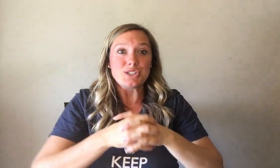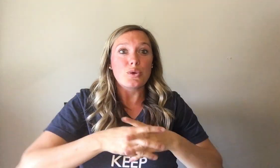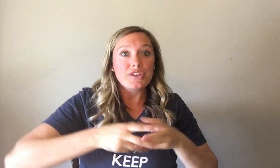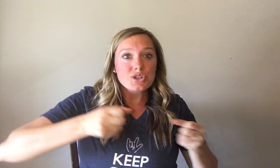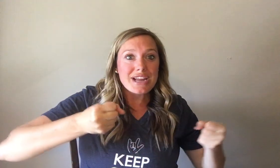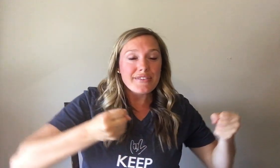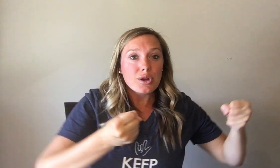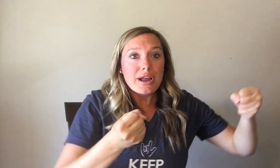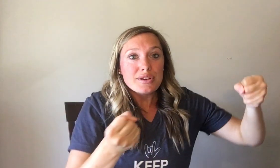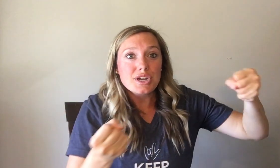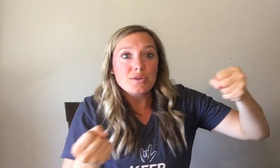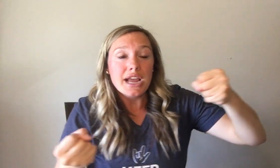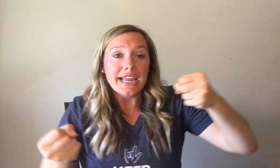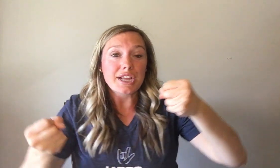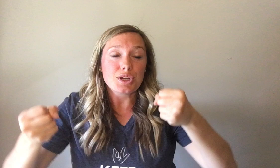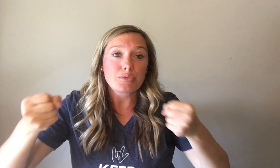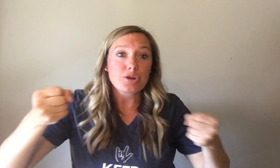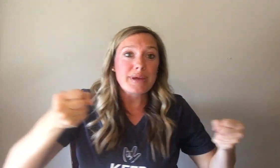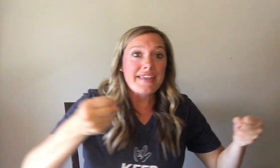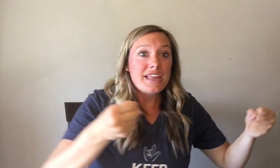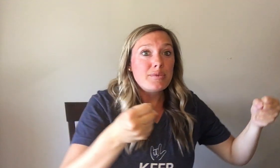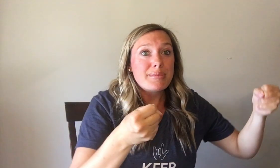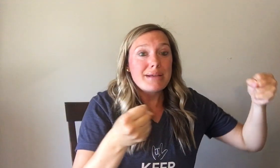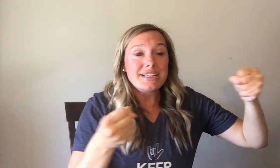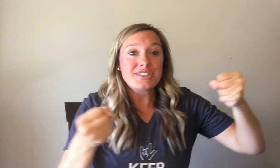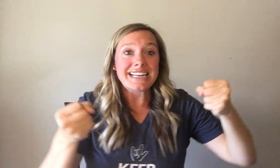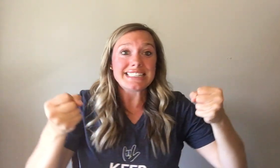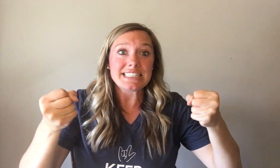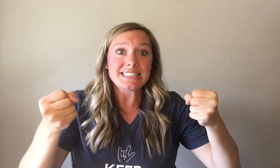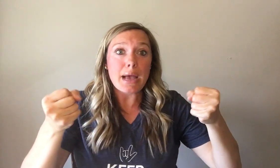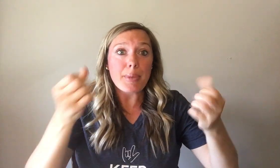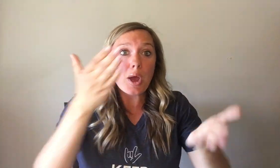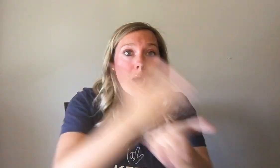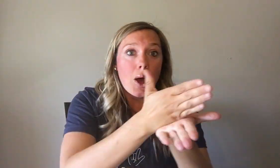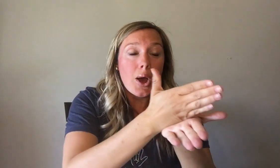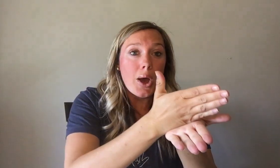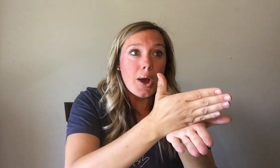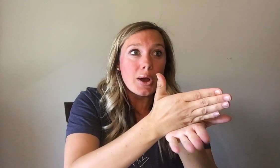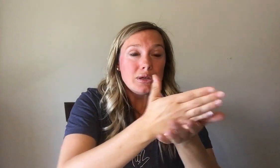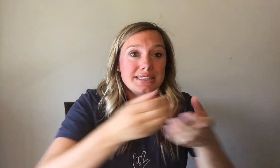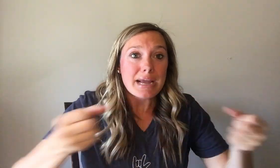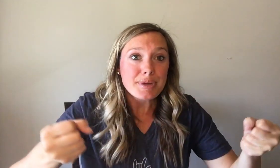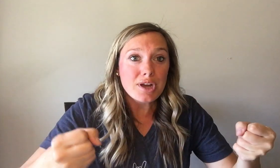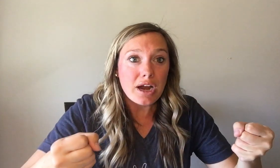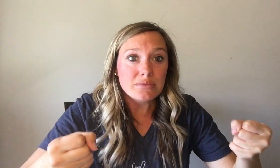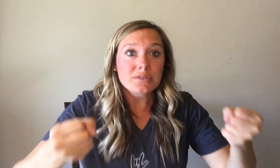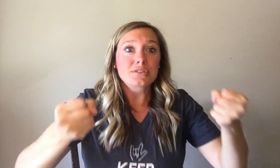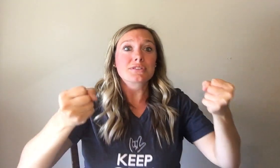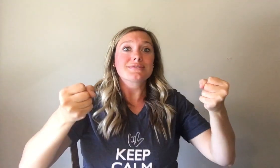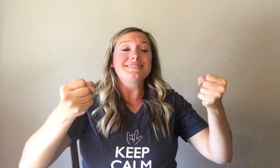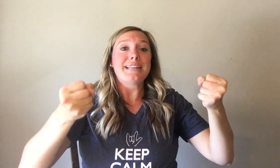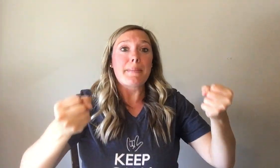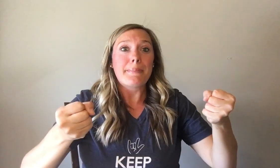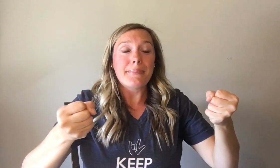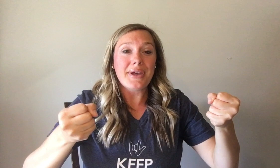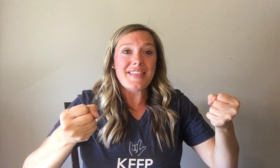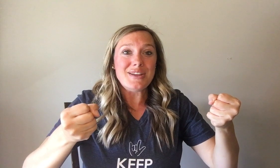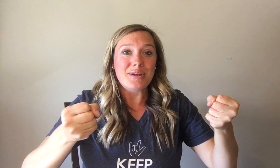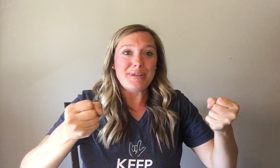if you're driving around in your room and then when mommy or daddy says stop, stop your car, stop. And then you can beep